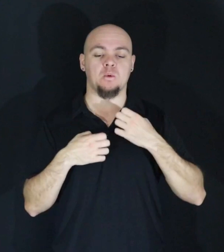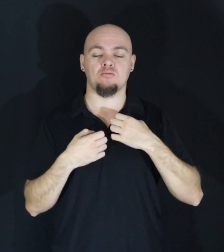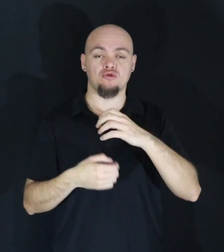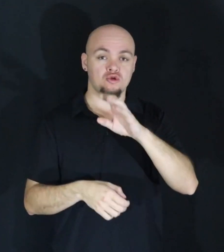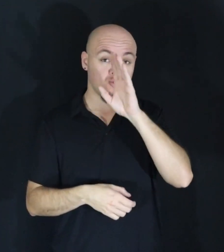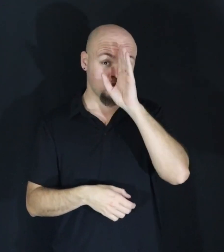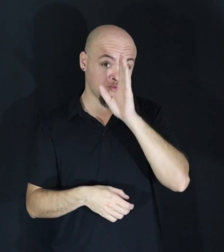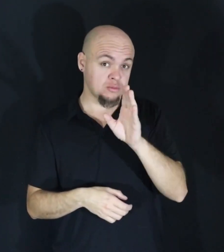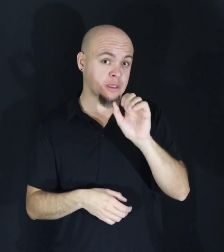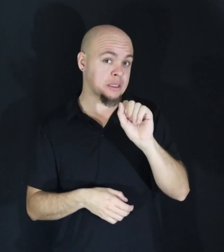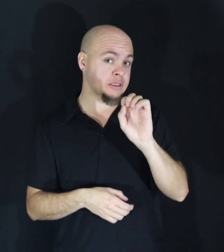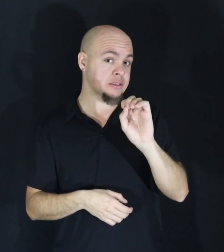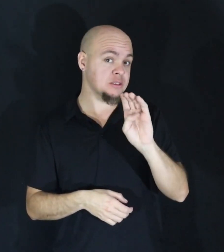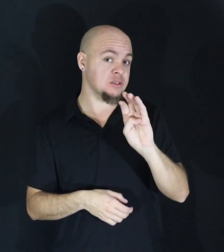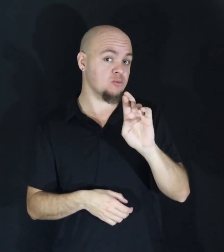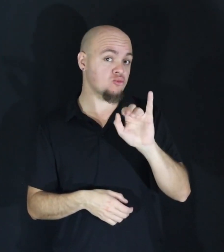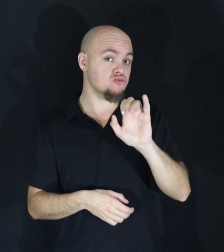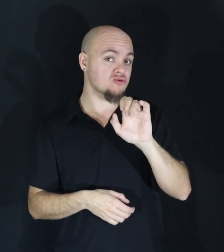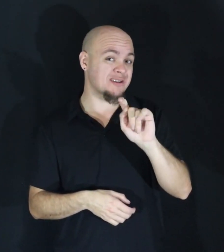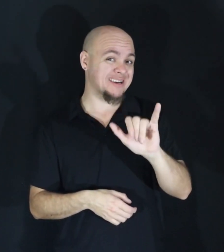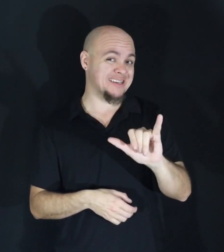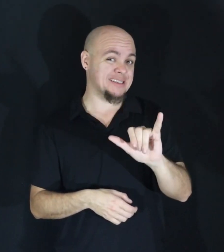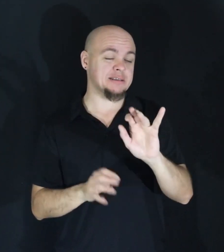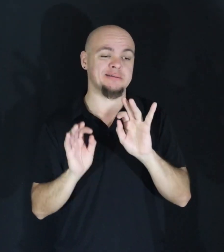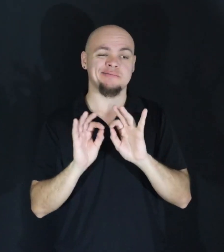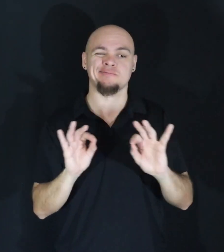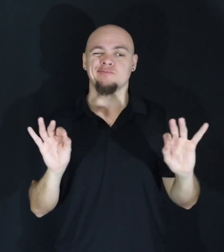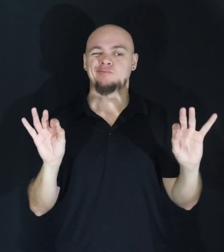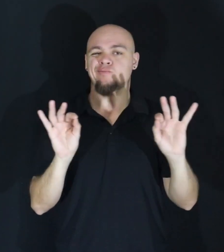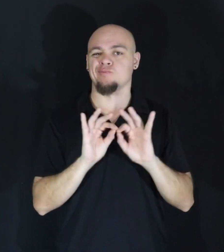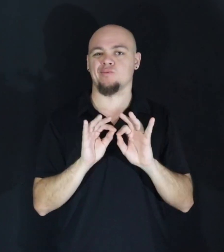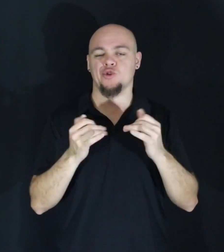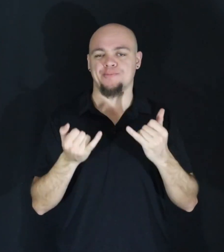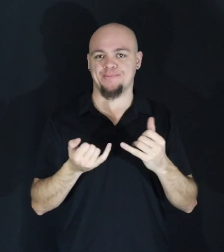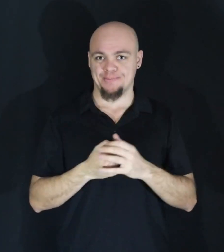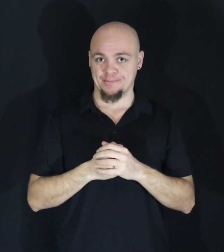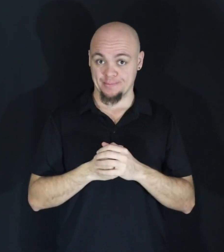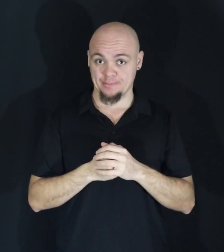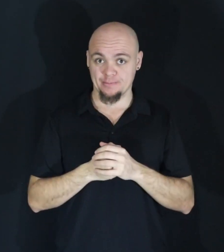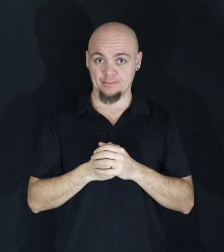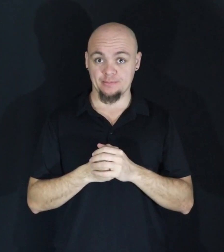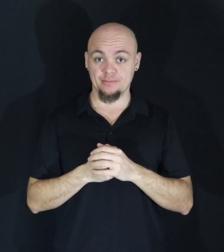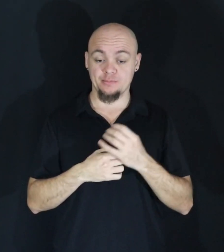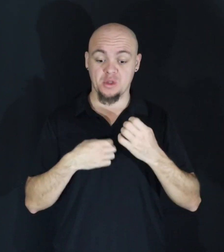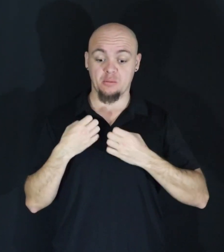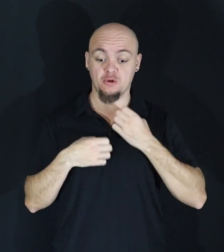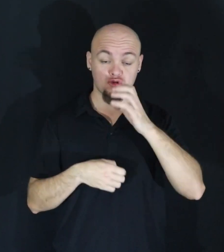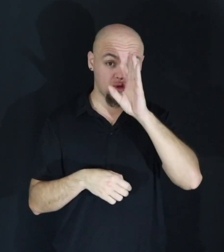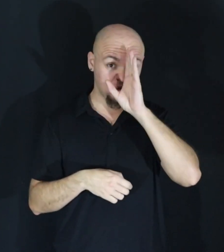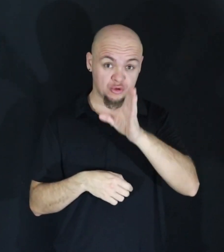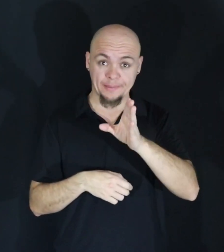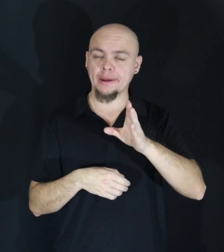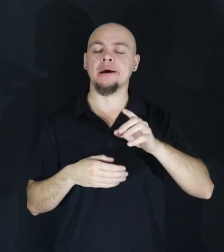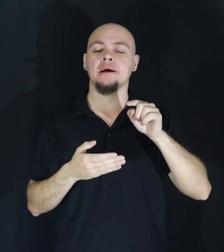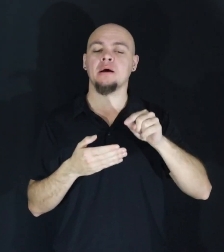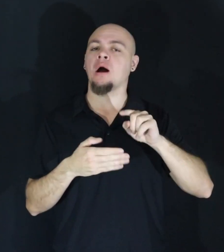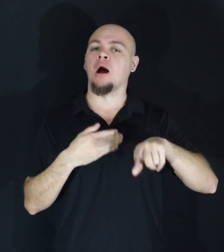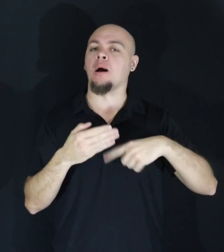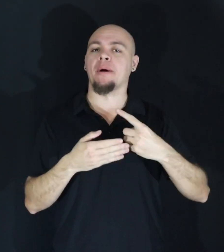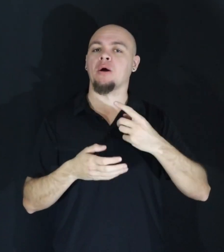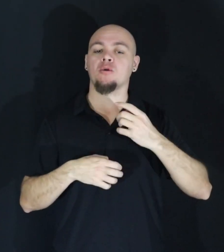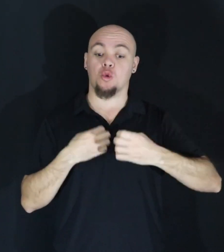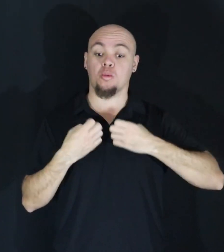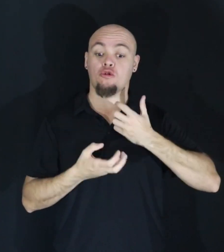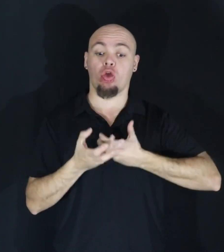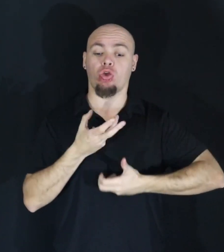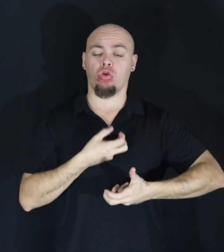the most important movement of our time. Now, emotional sobriety is not about suppressing